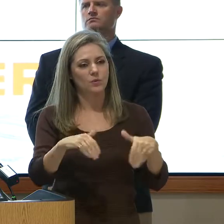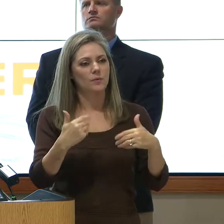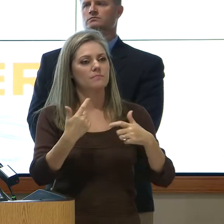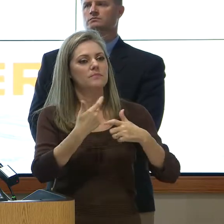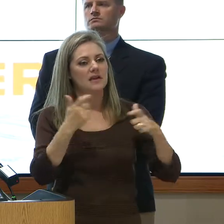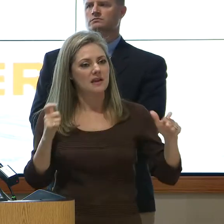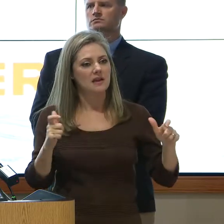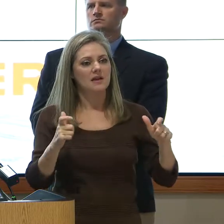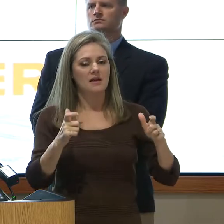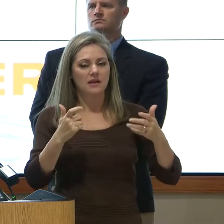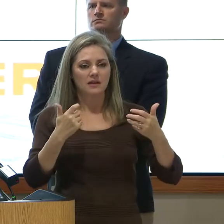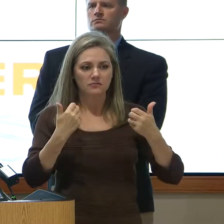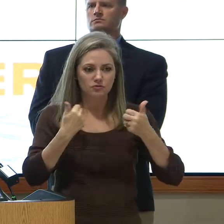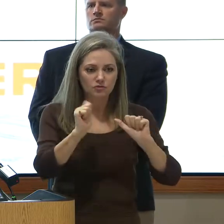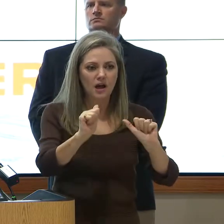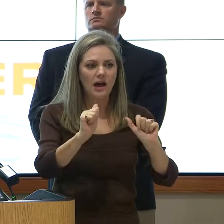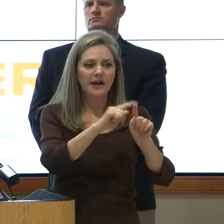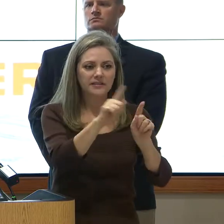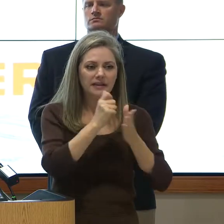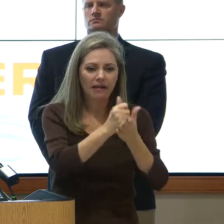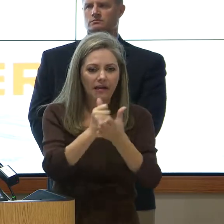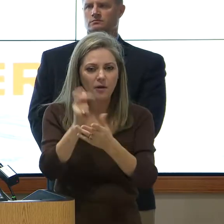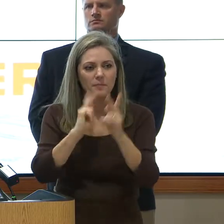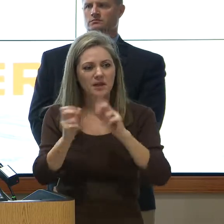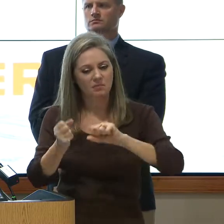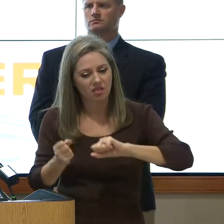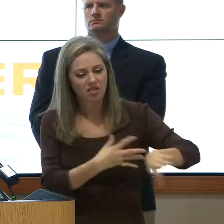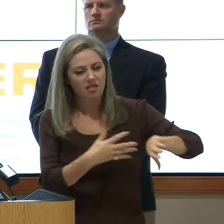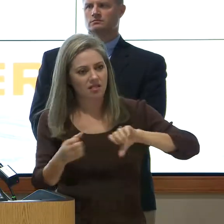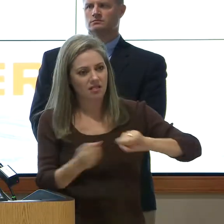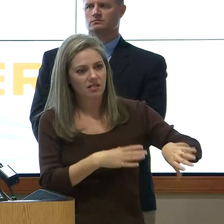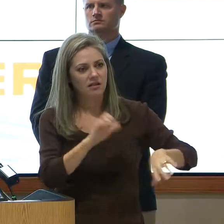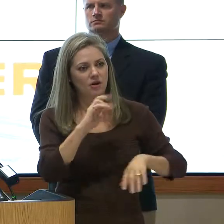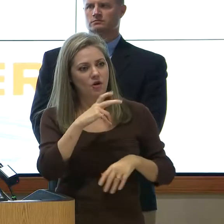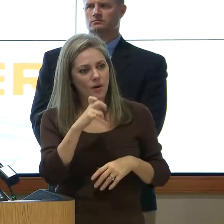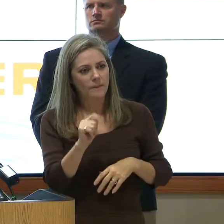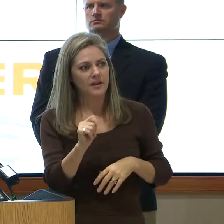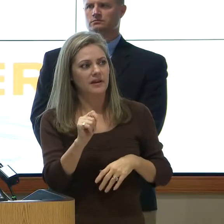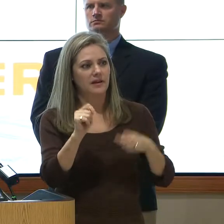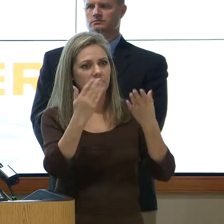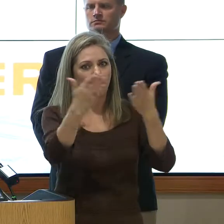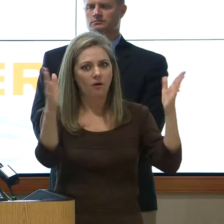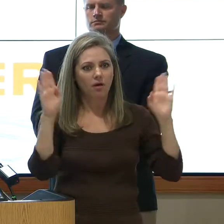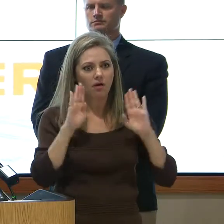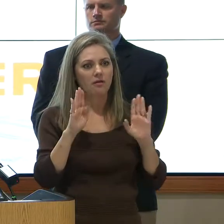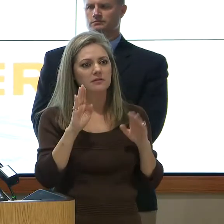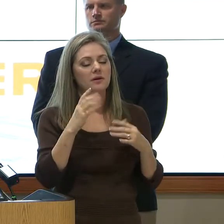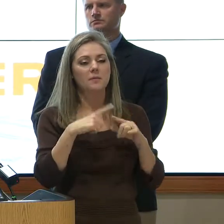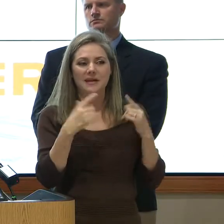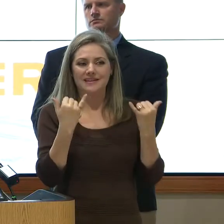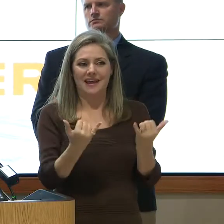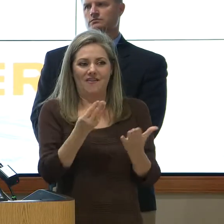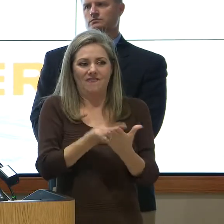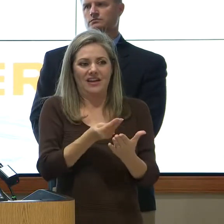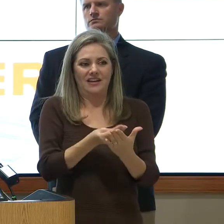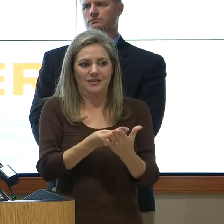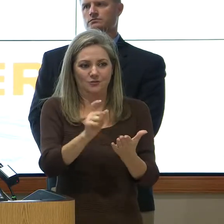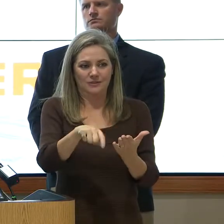initially to get in there and help people and get this stuff out, get the carpet, get the sheetrock out. But there's now the financial